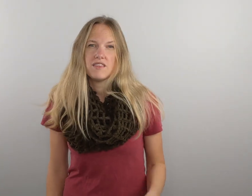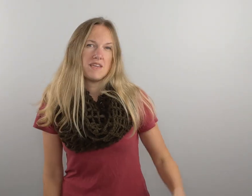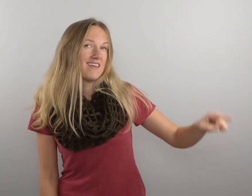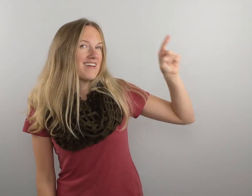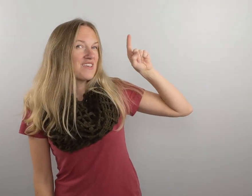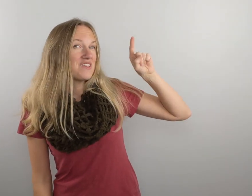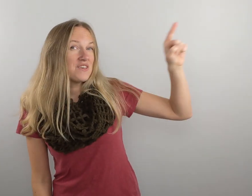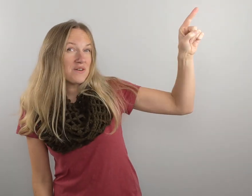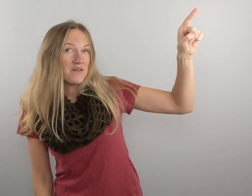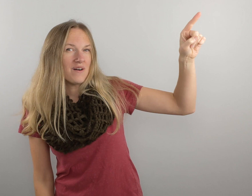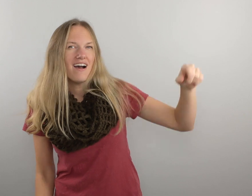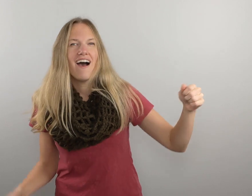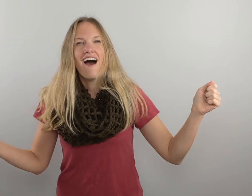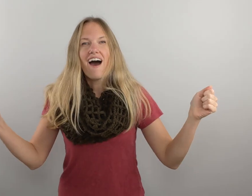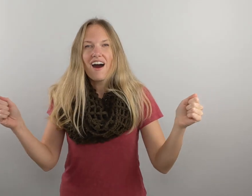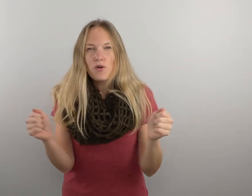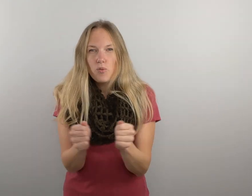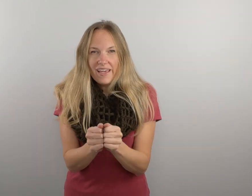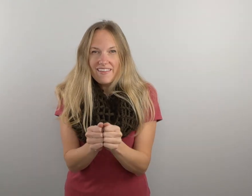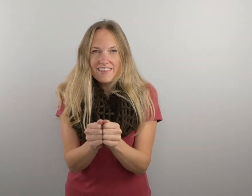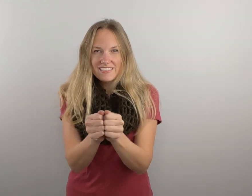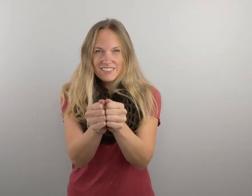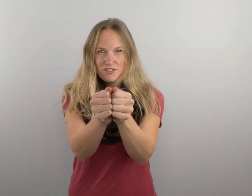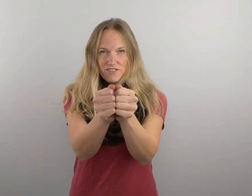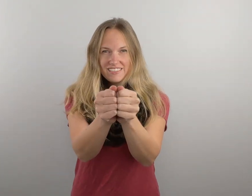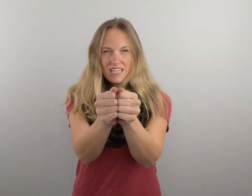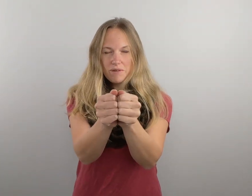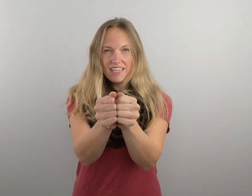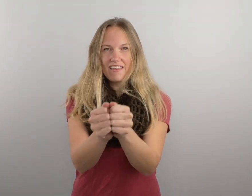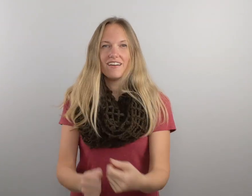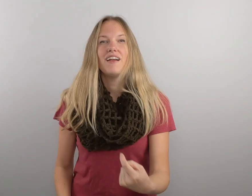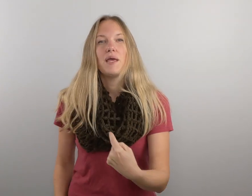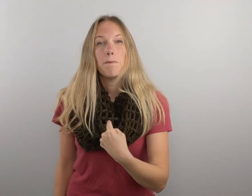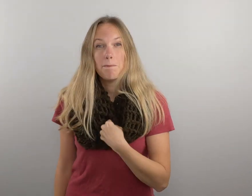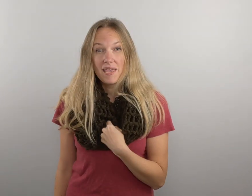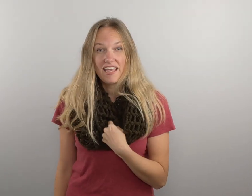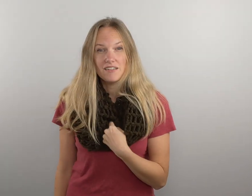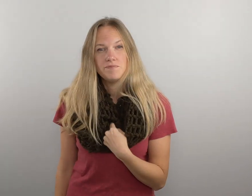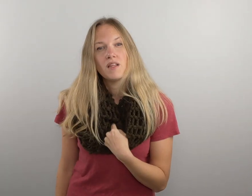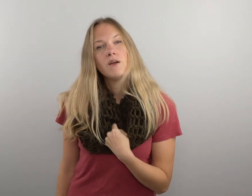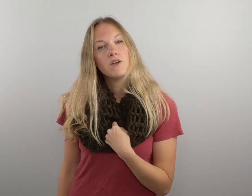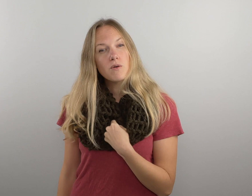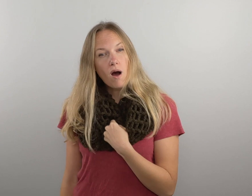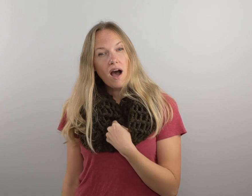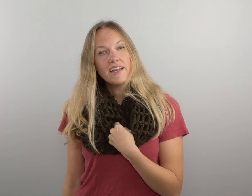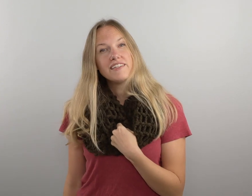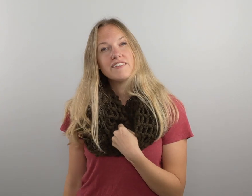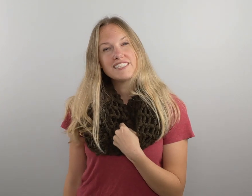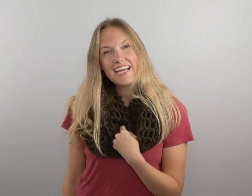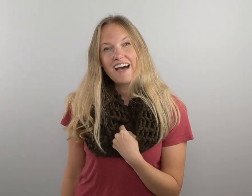me. You are with, two fists coming together, me. Your rod and your staff,